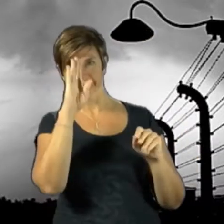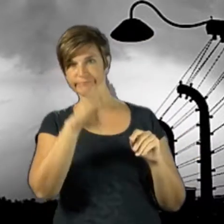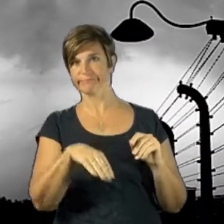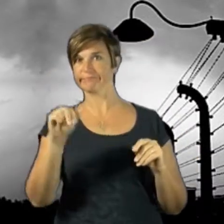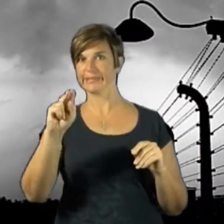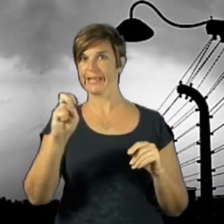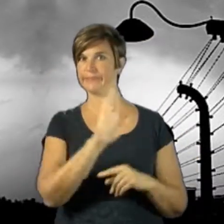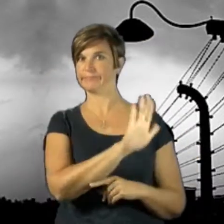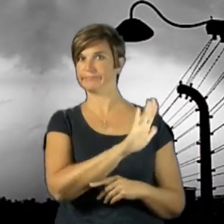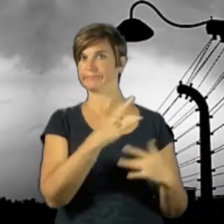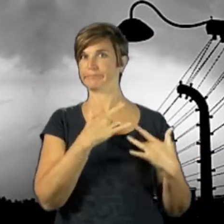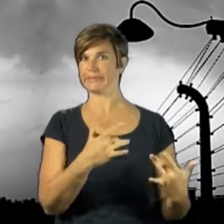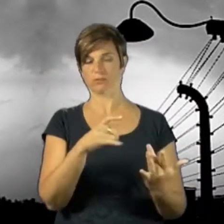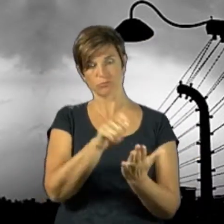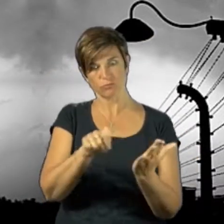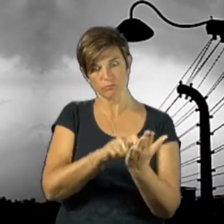Everybody could see that she was writing.